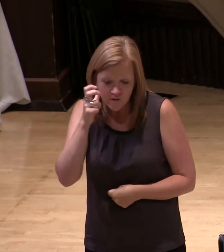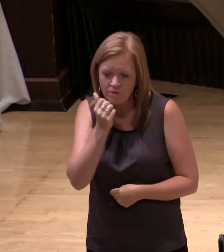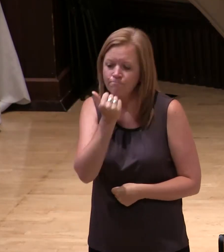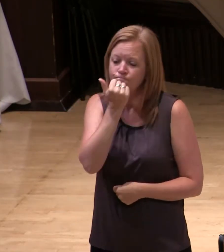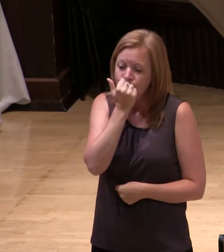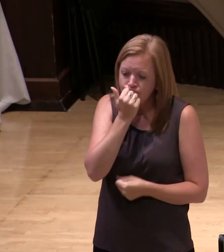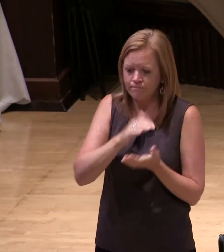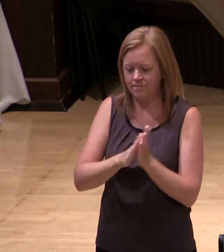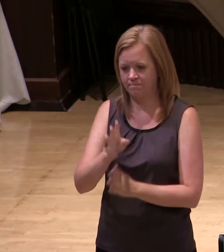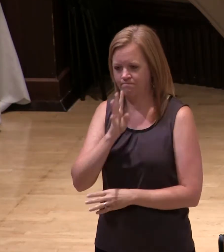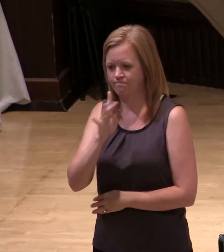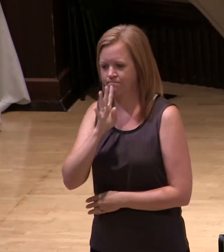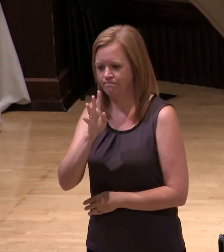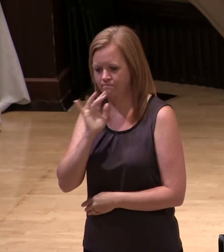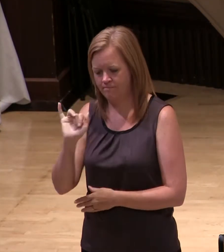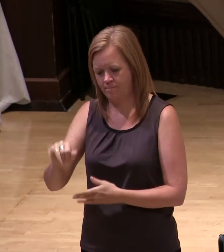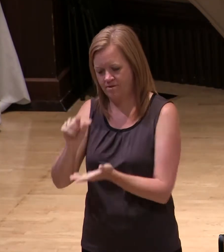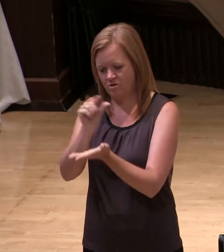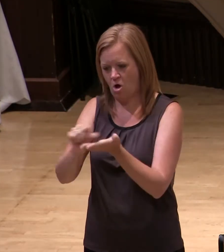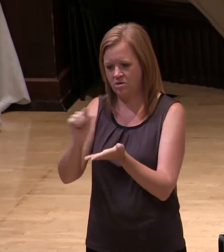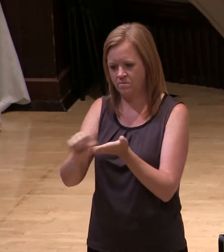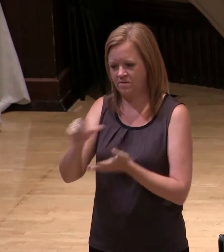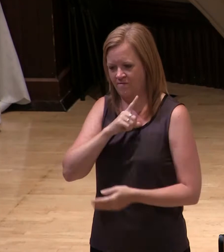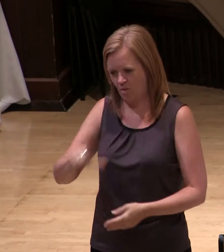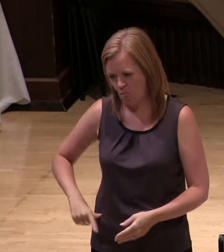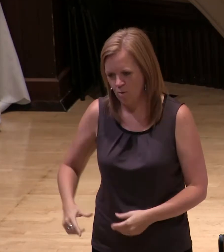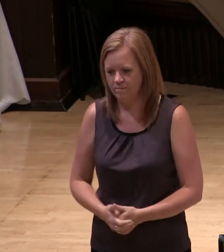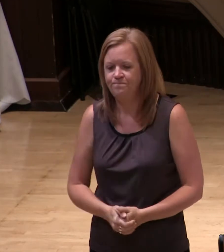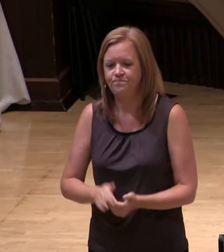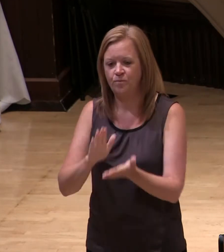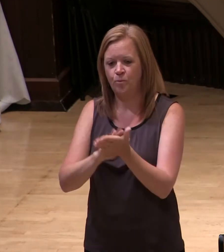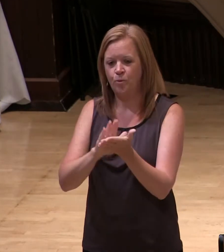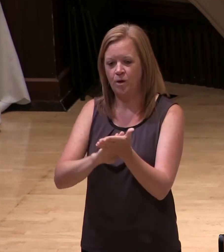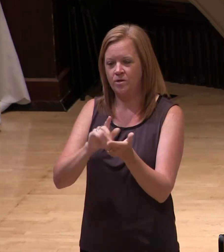speak." The Gospel of the Lord.